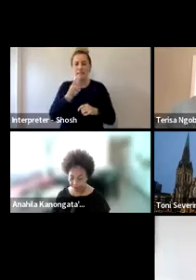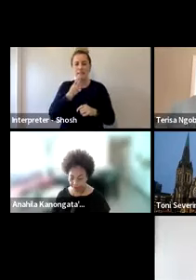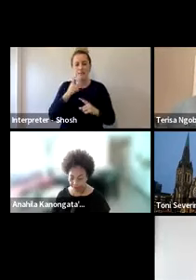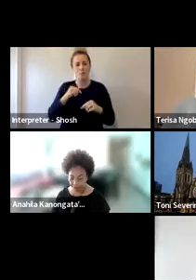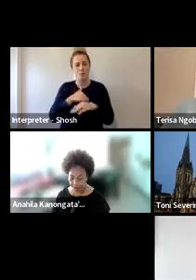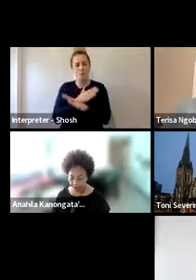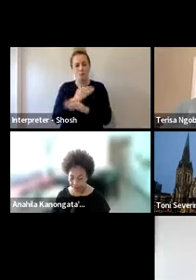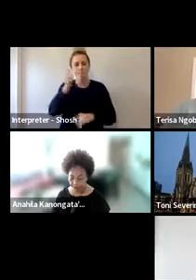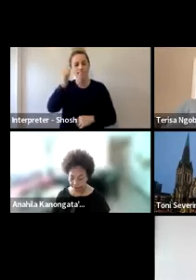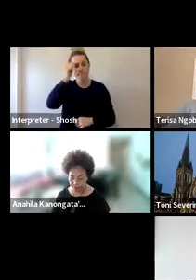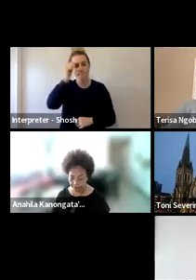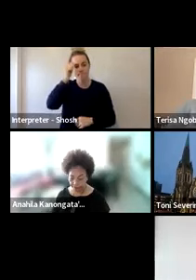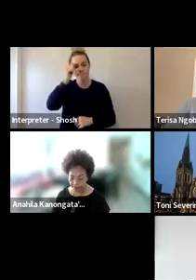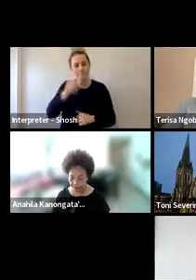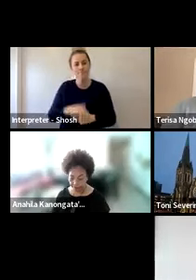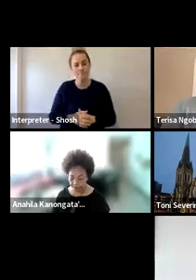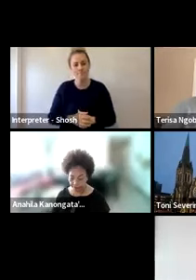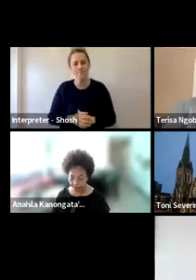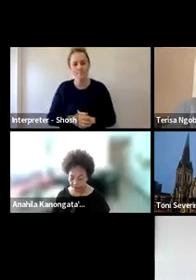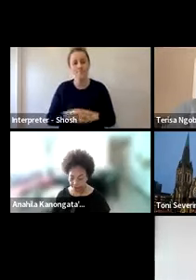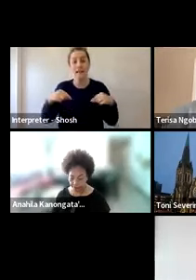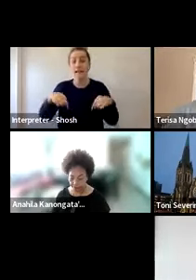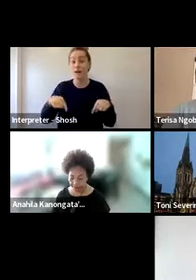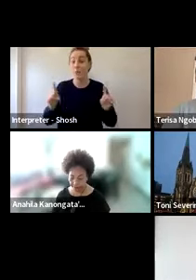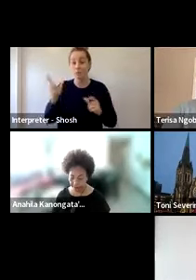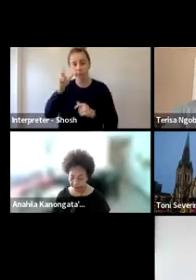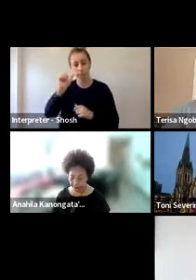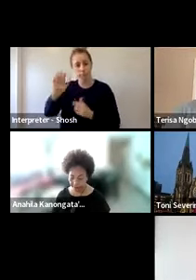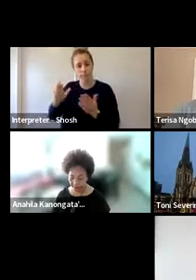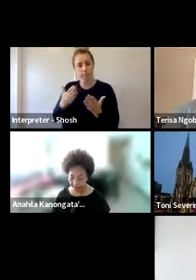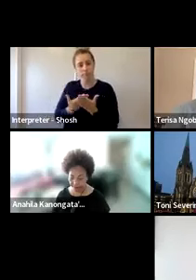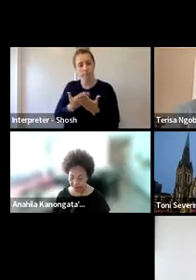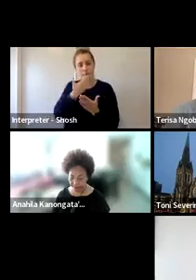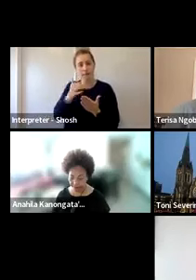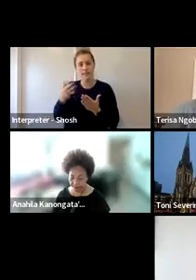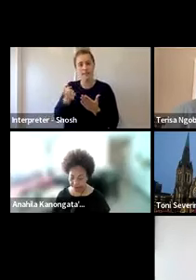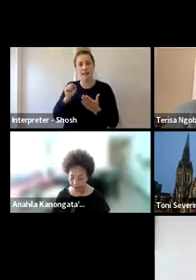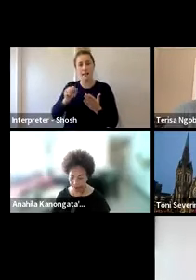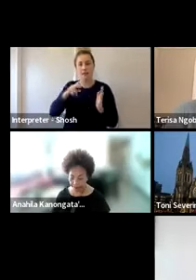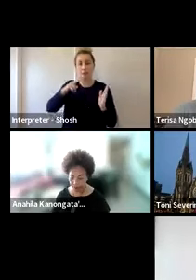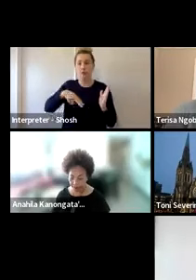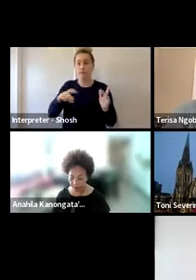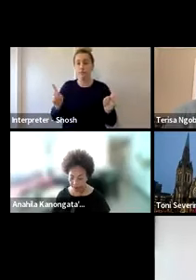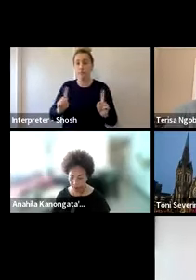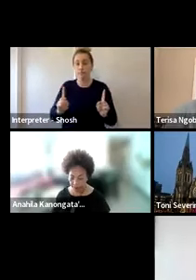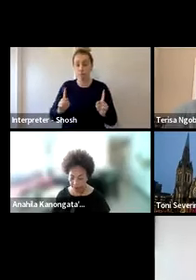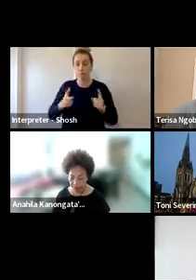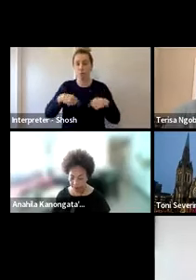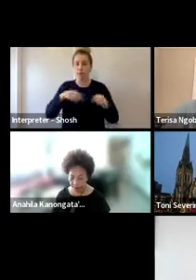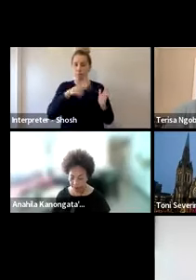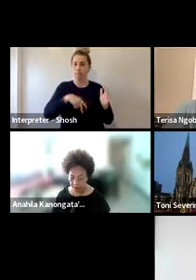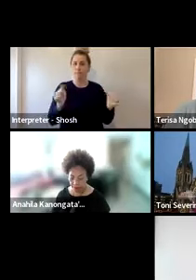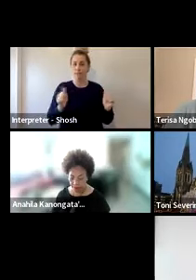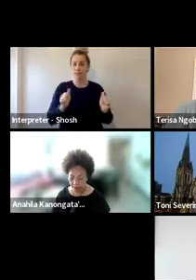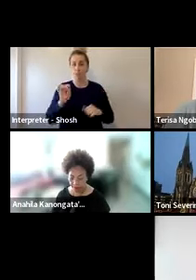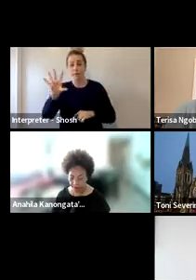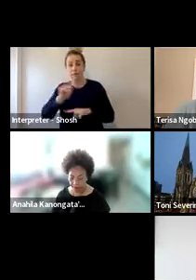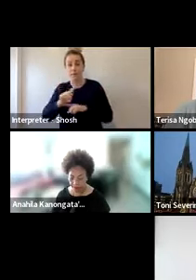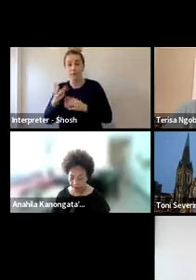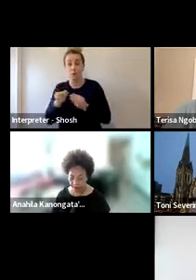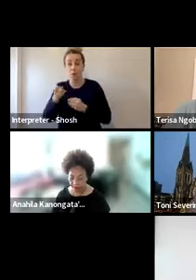Zoom. We are here to hear your submission. Please take it as read, but we have 10 minutes with you. Your